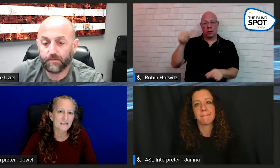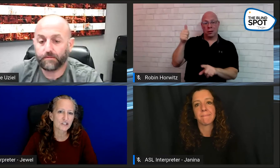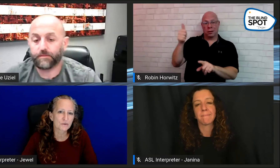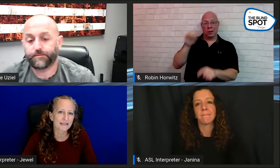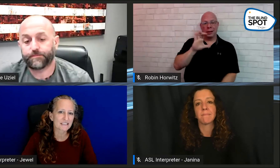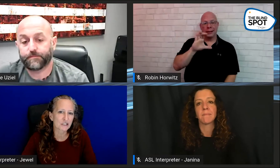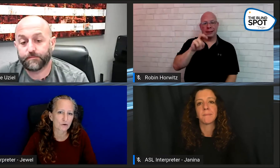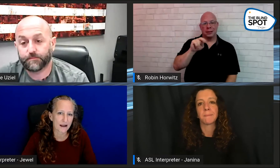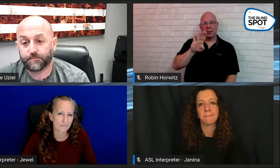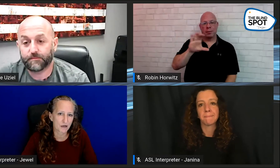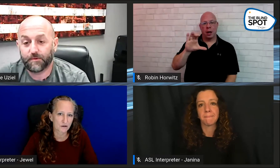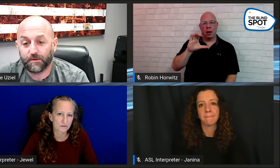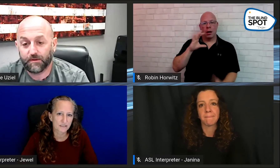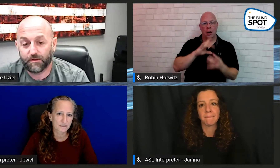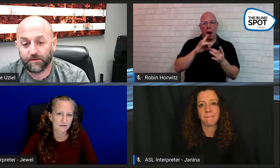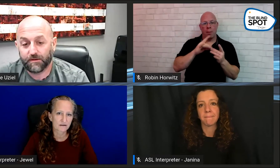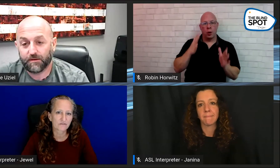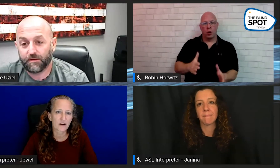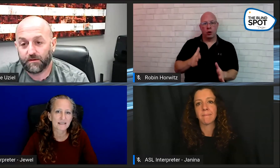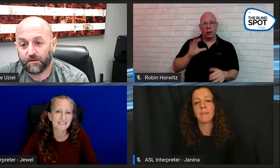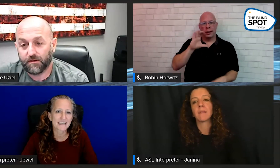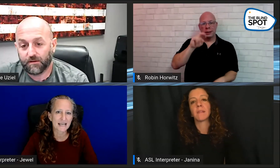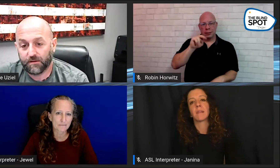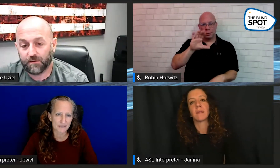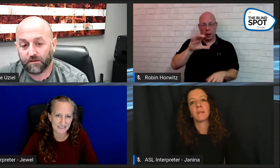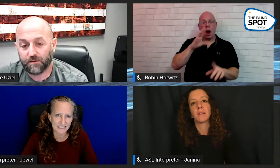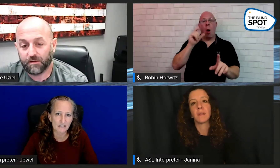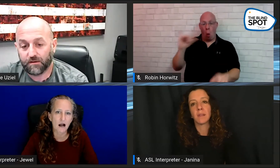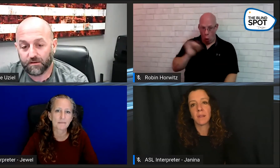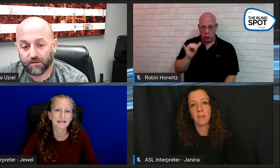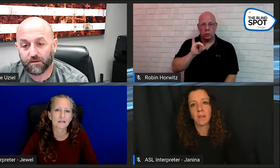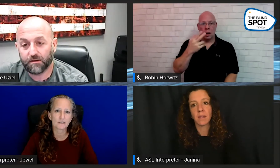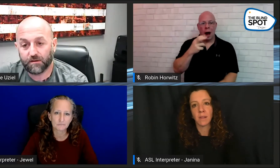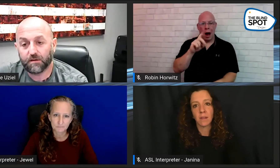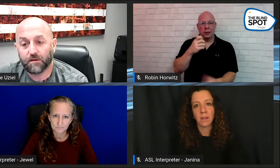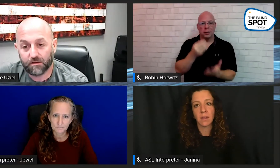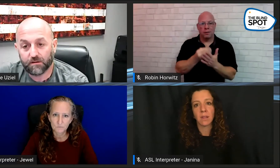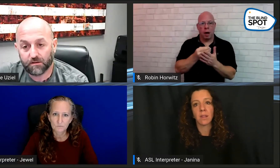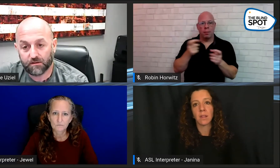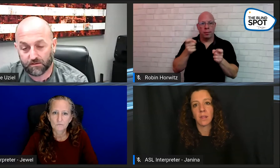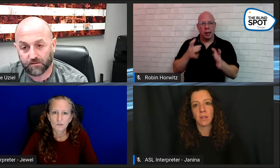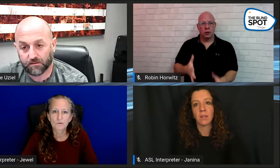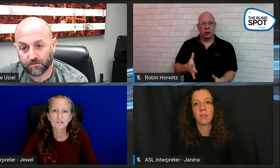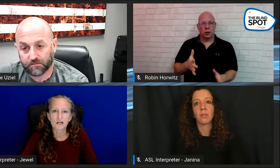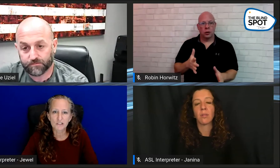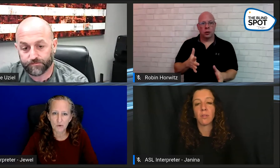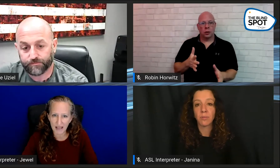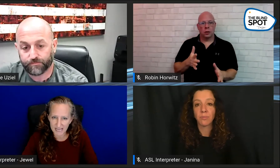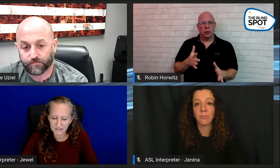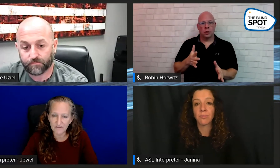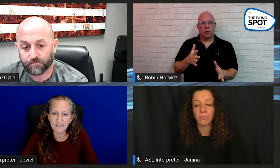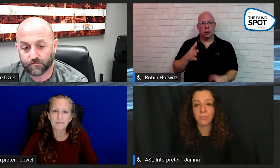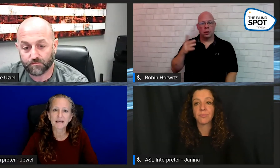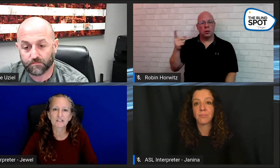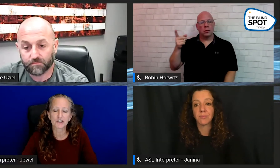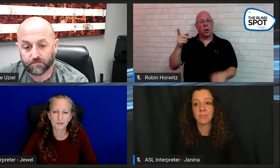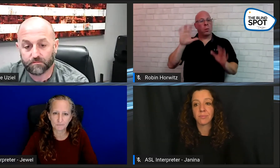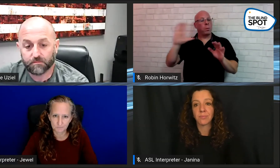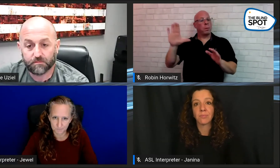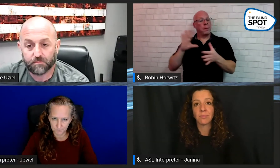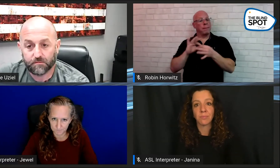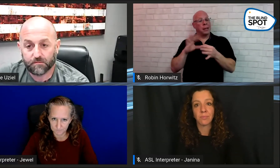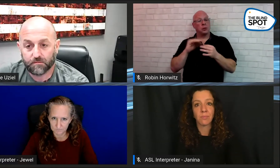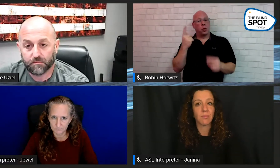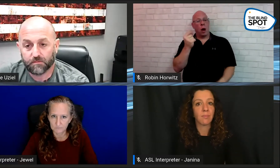I'll send you an Instagram post from a CNBC commenter who is also a hedge fund